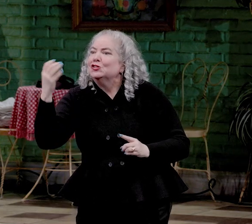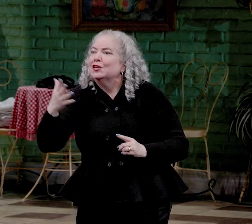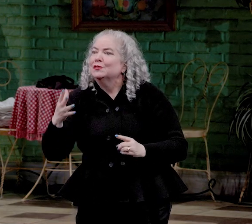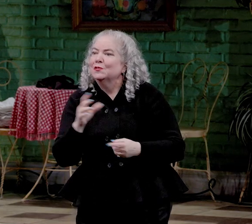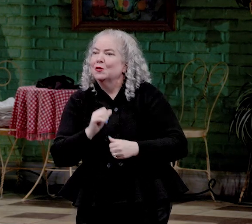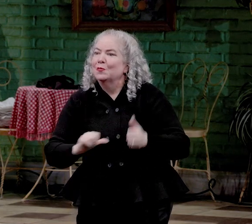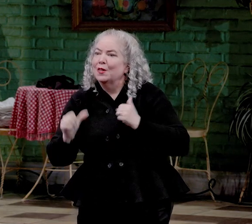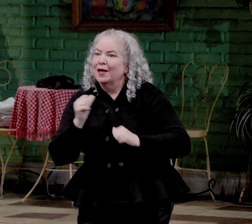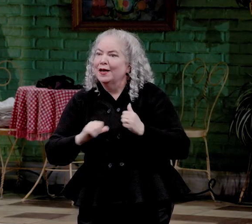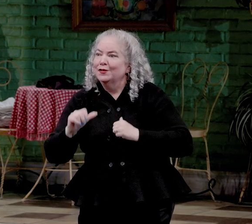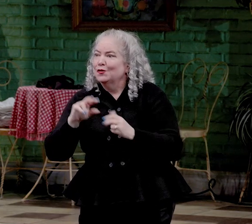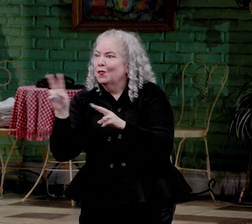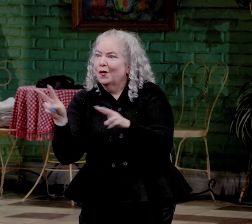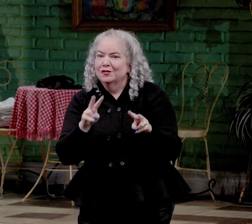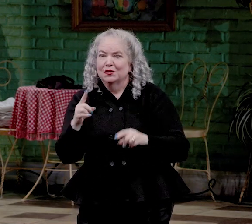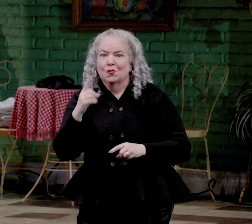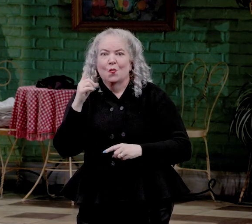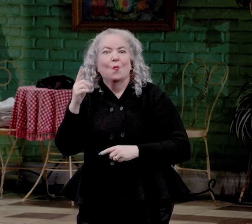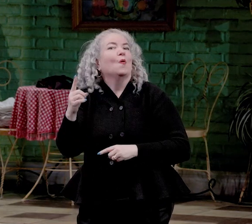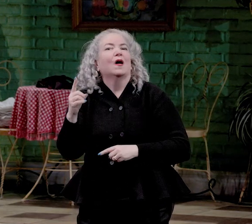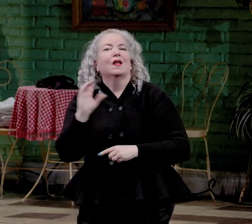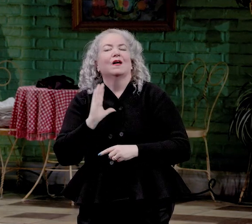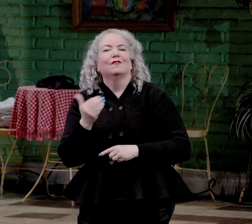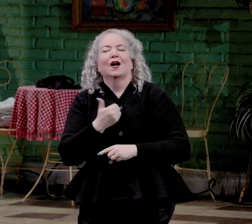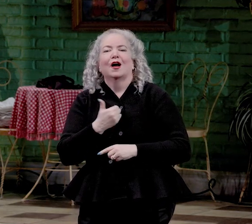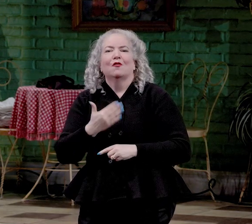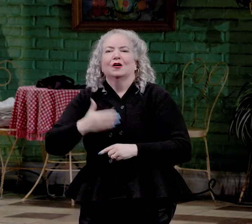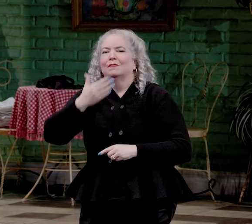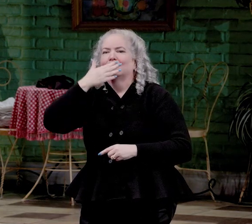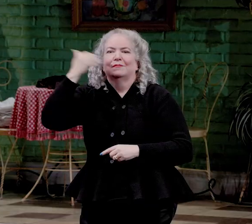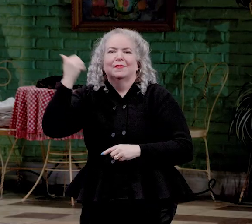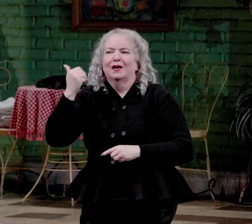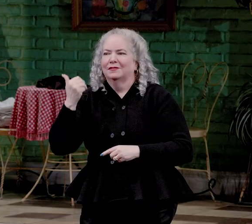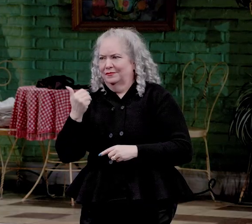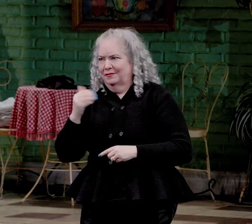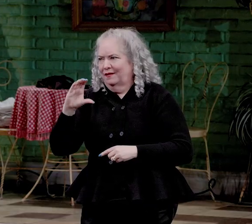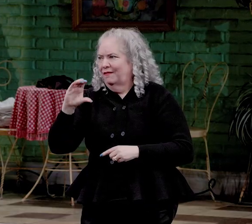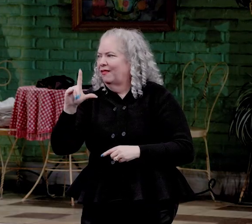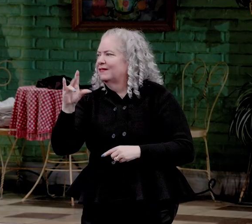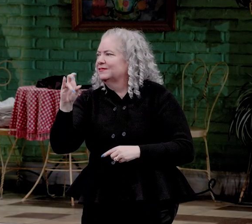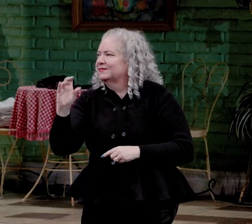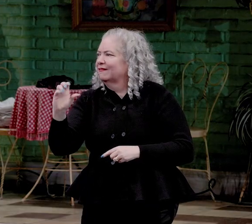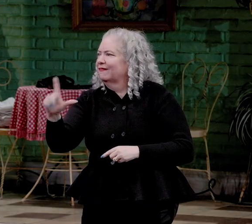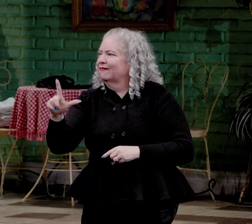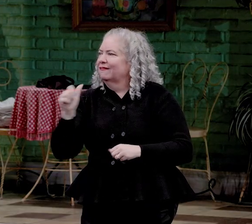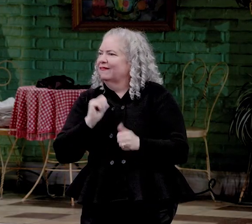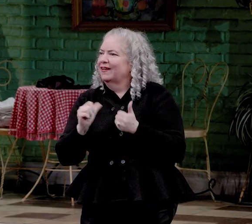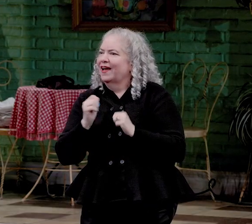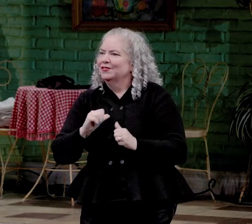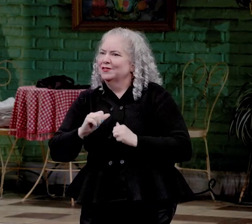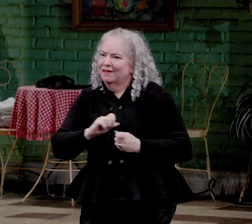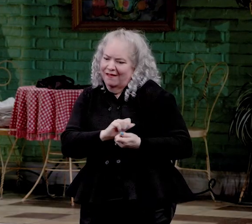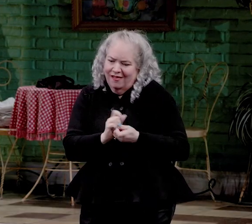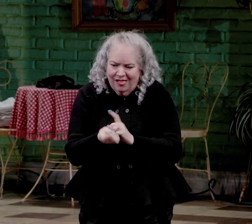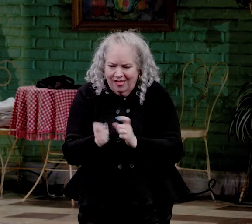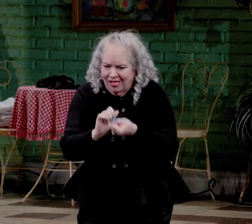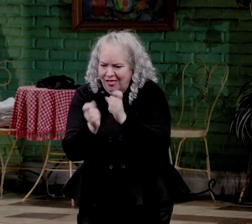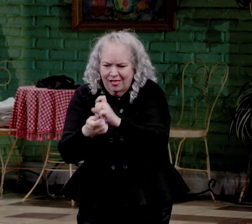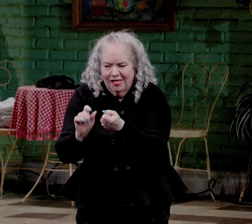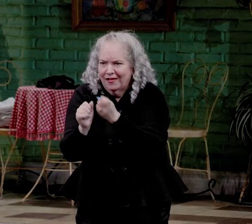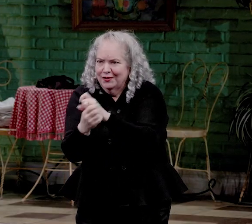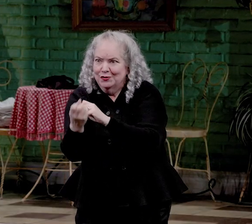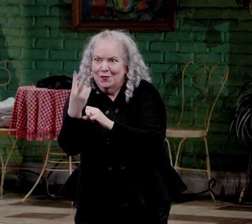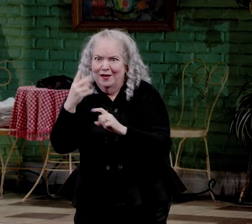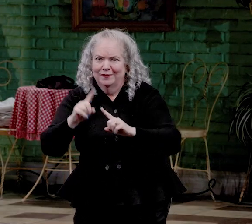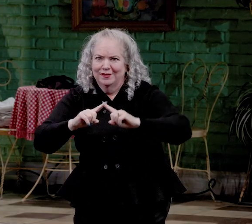of America's greatest classical actors, as the Wall Street Journal calls him, transforms into more than a dozen